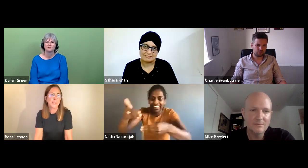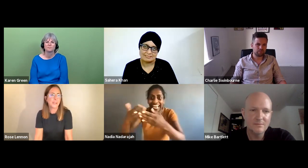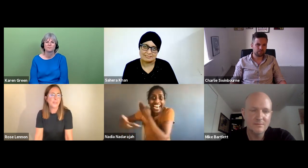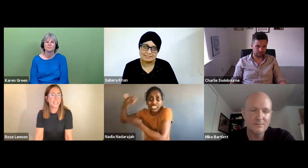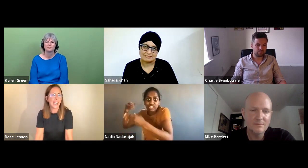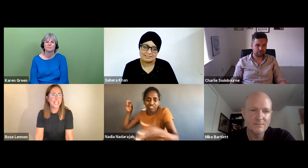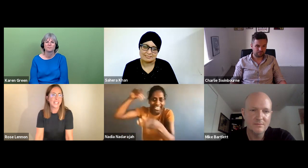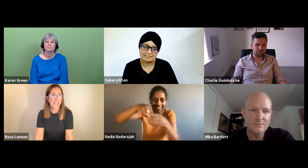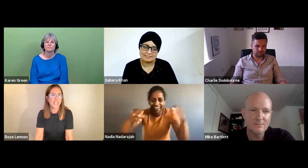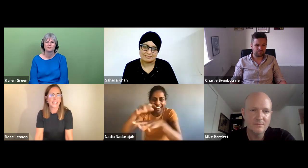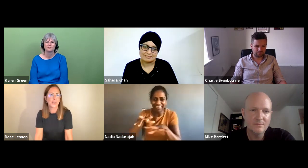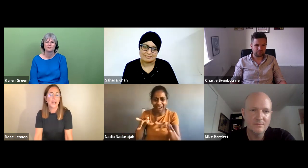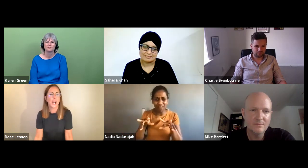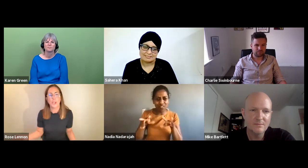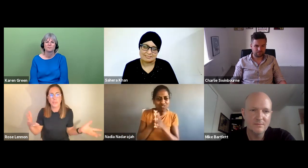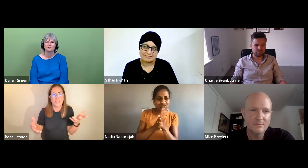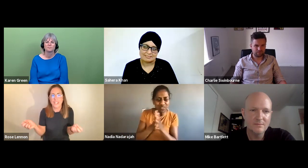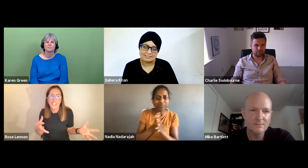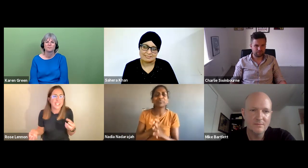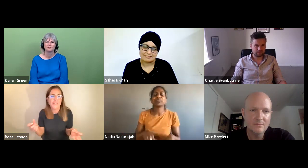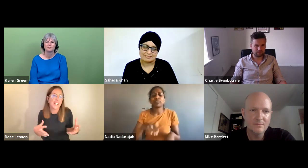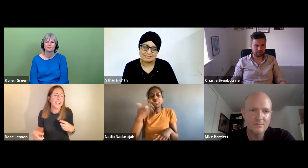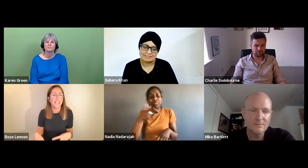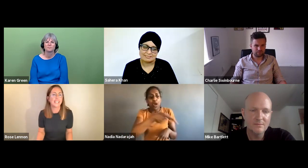people are more engaged then. So I put in a bit of deaf history, and